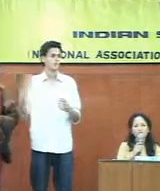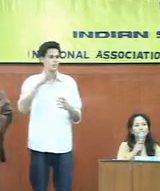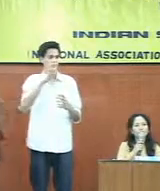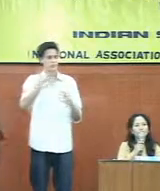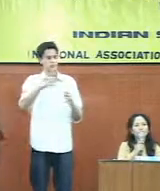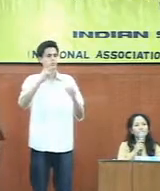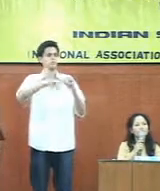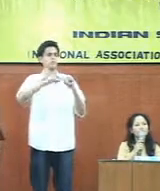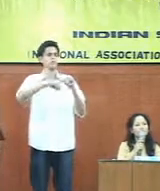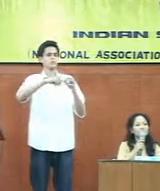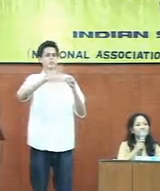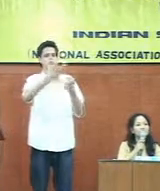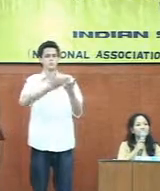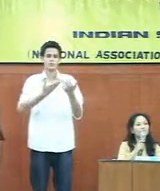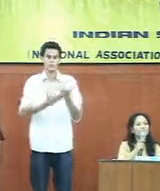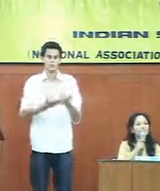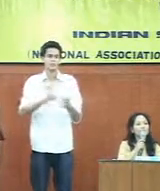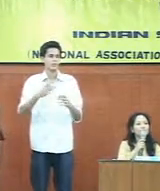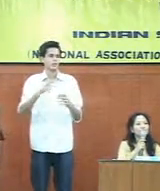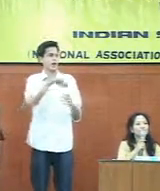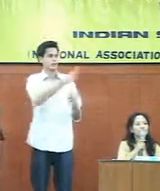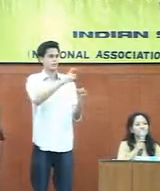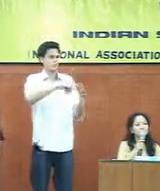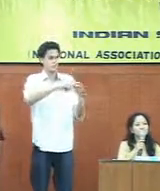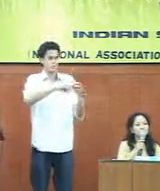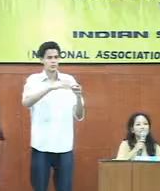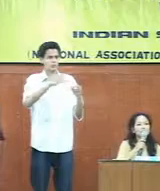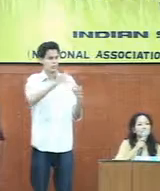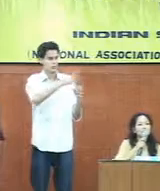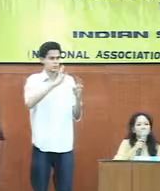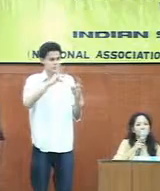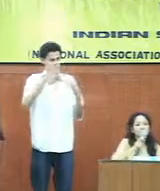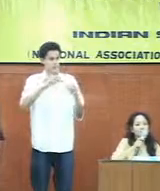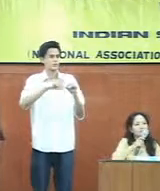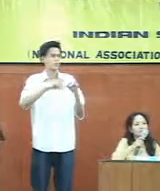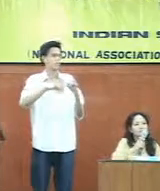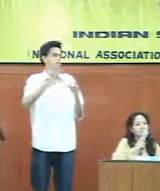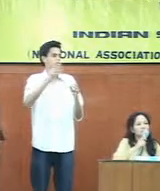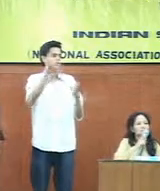the sessions. Yeah. Yeah. Okay, Mutama. Yeah. Well, whatever questions you have. Yeah. Yeah.